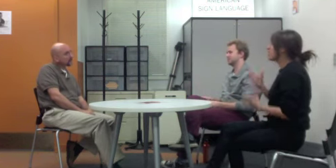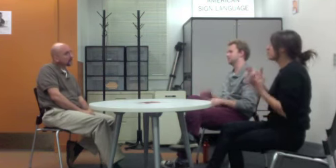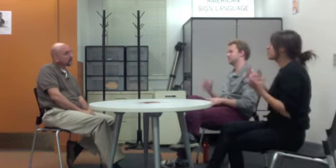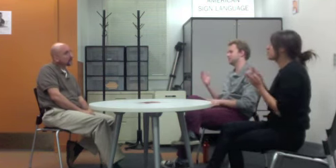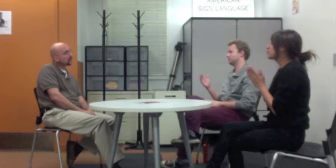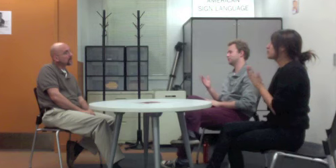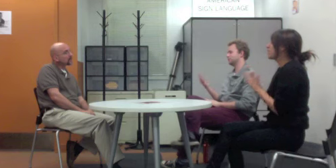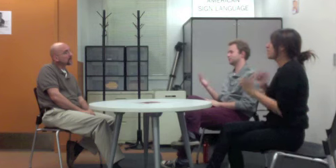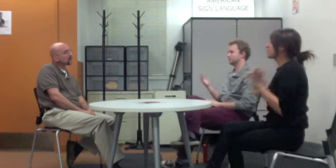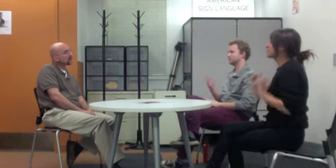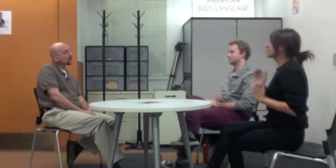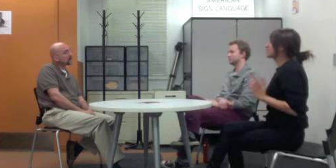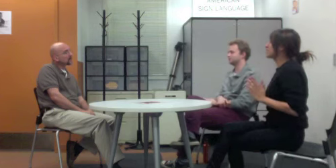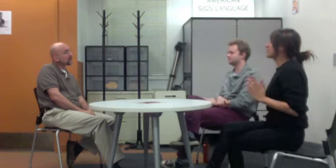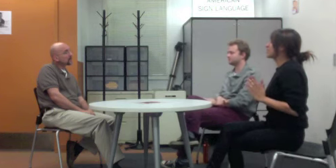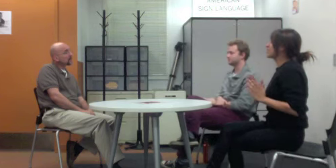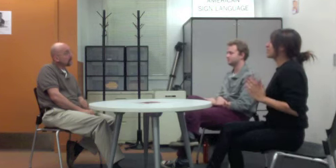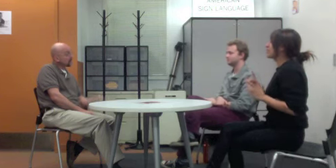become an interpreter, so. See,